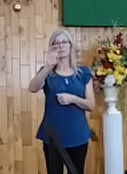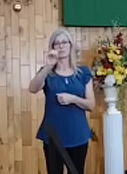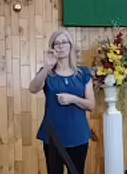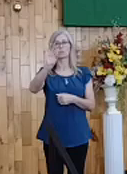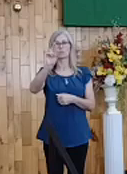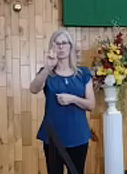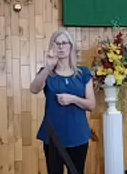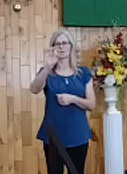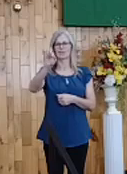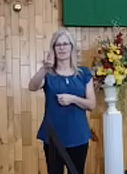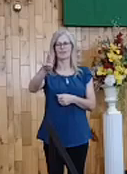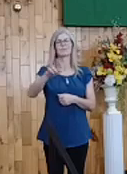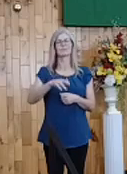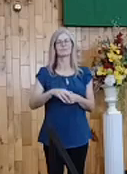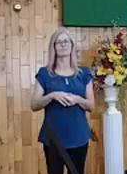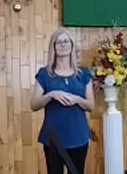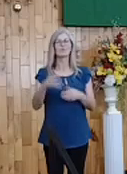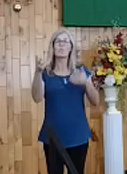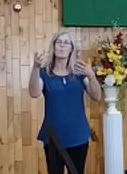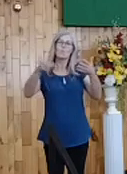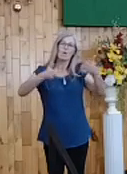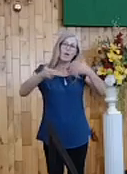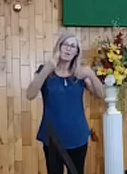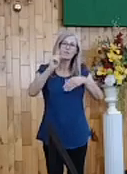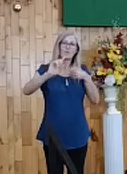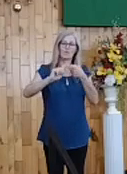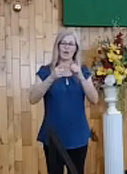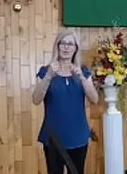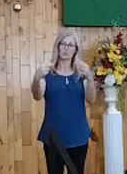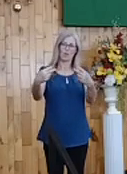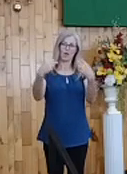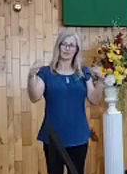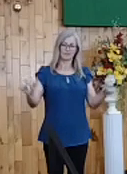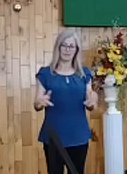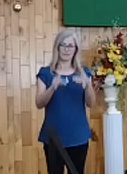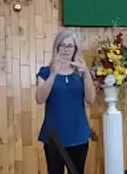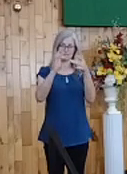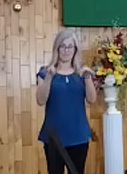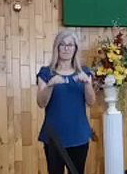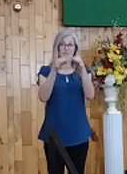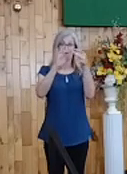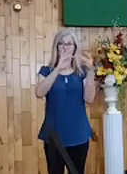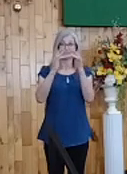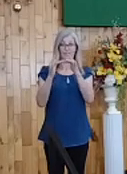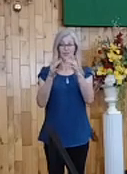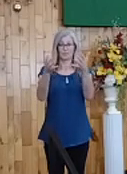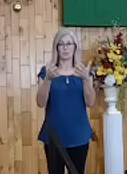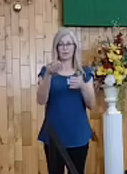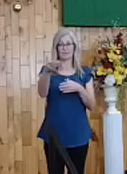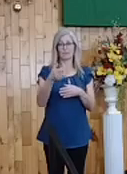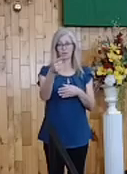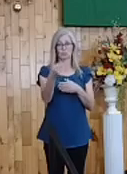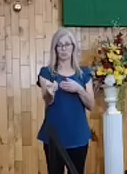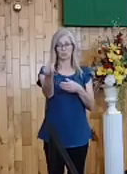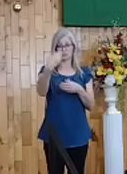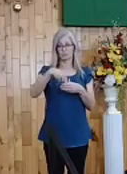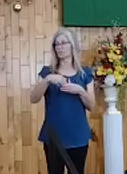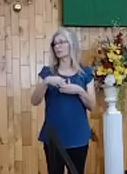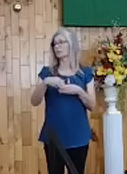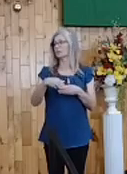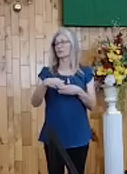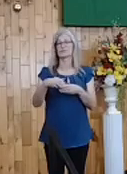Bouffier. Warm greetings to our friends watching this Mass online. We would like to invite you to join